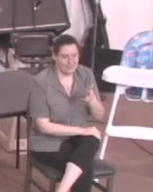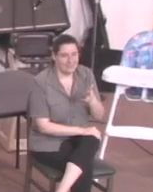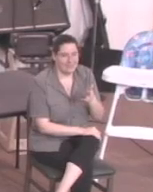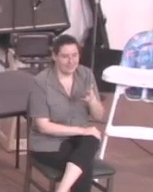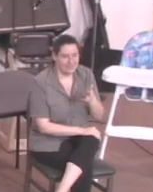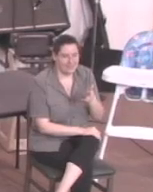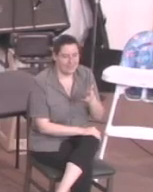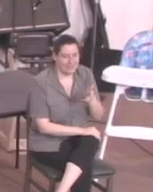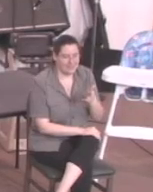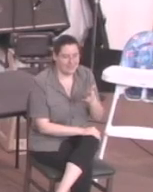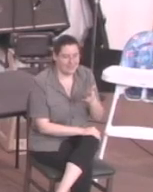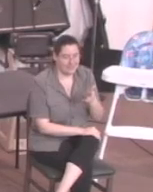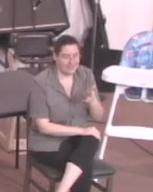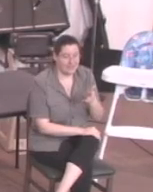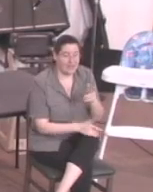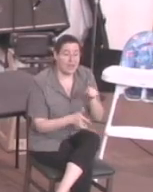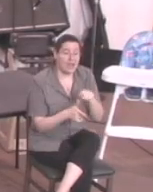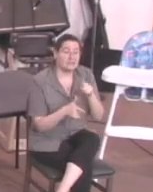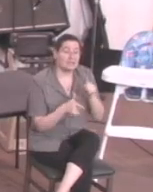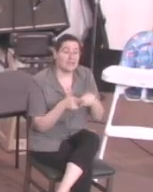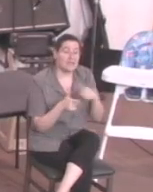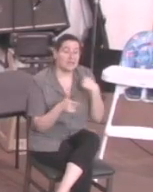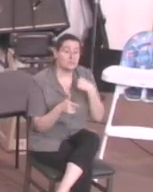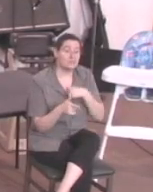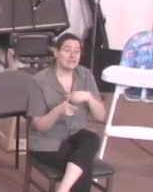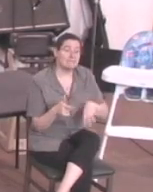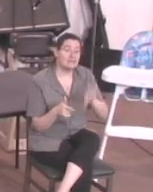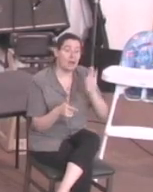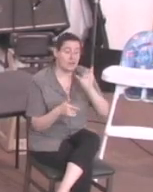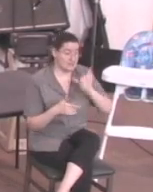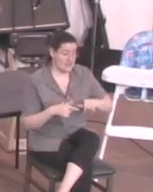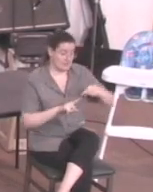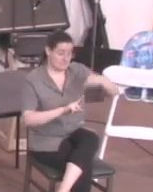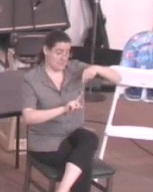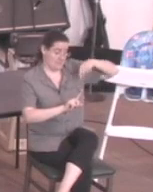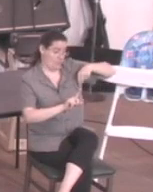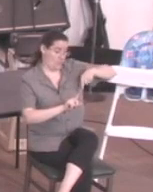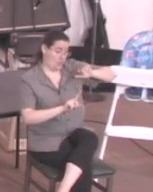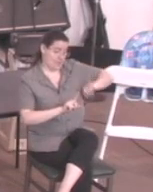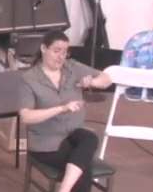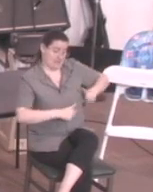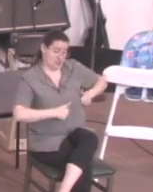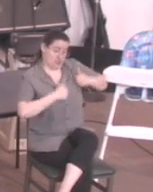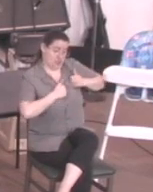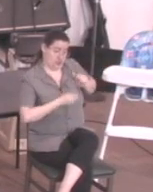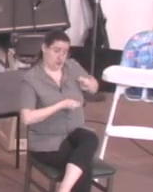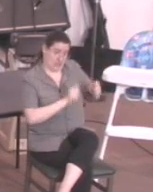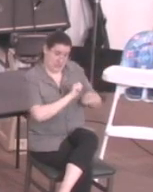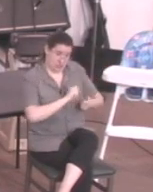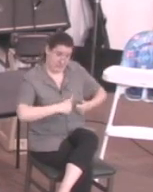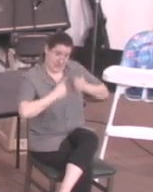And then we find out if it was a life-changing event or if it was a